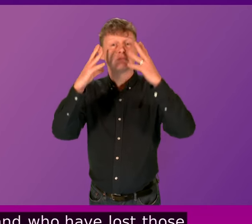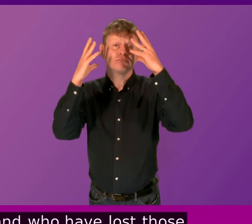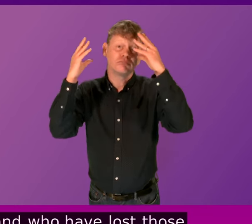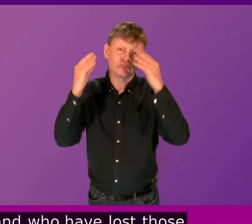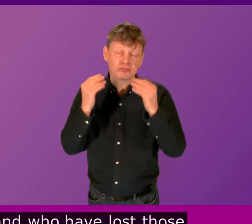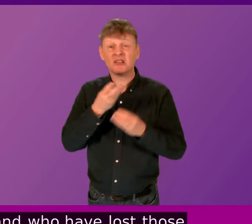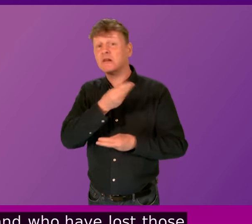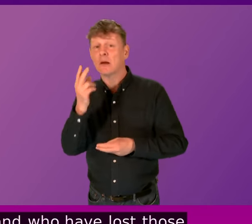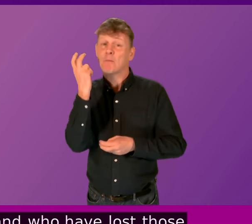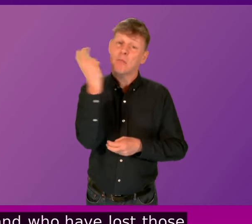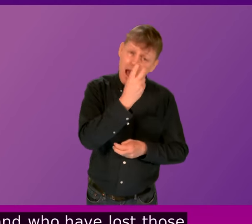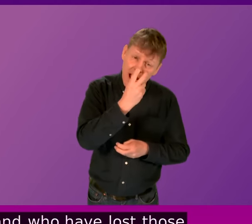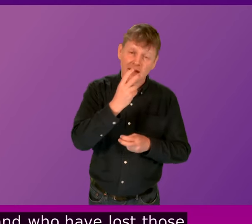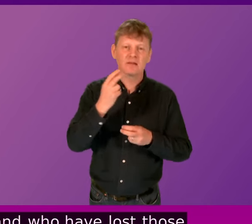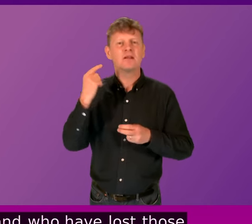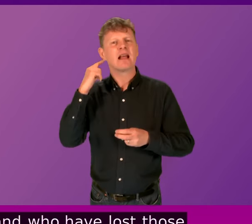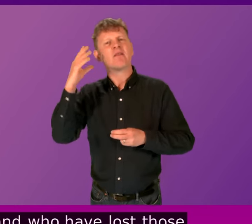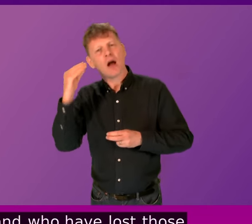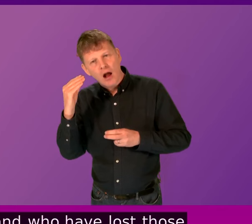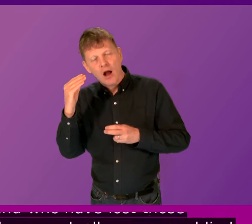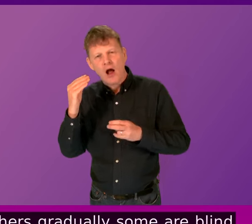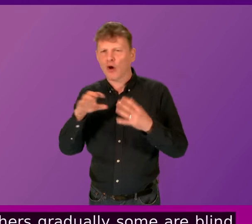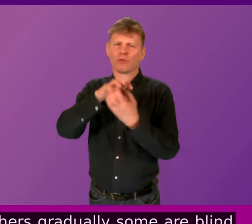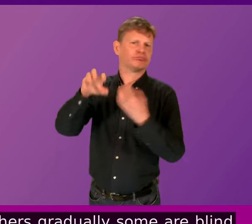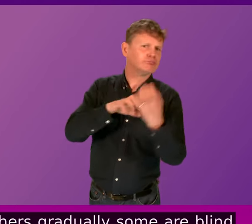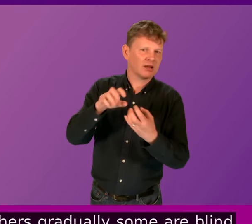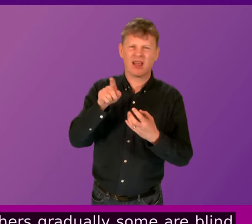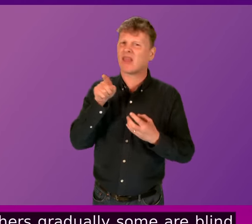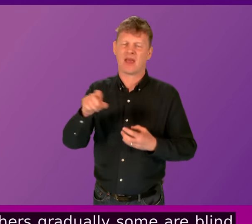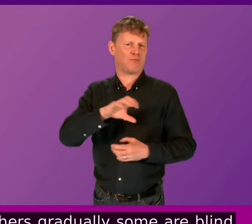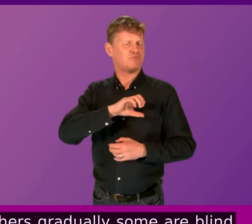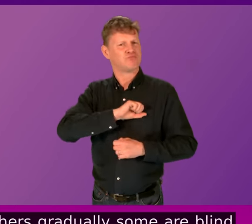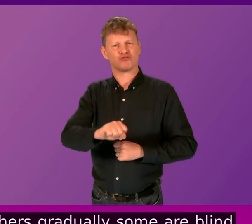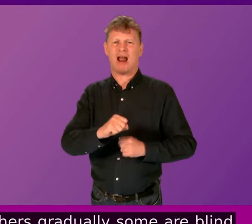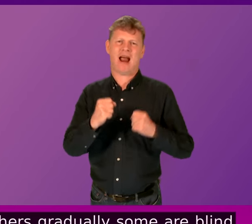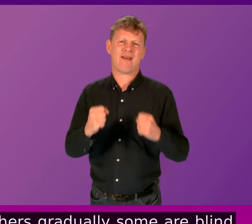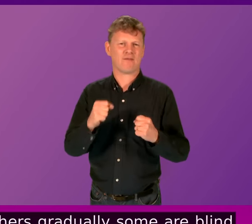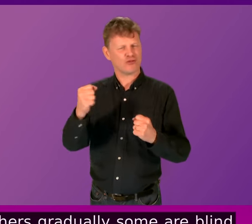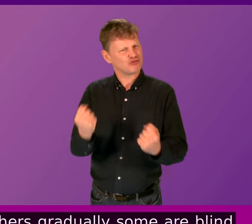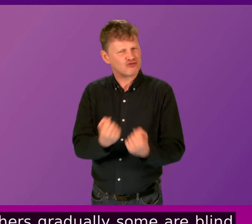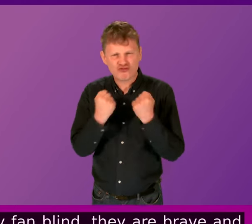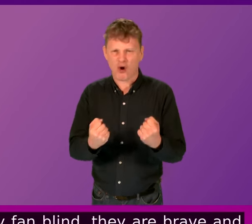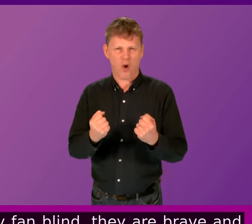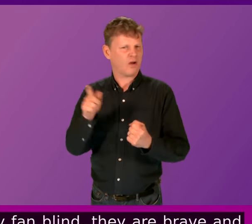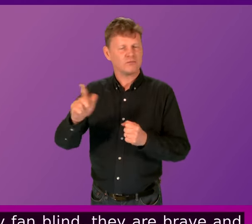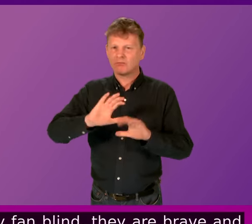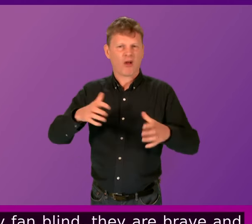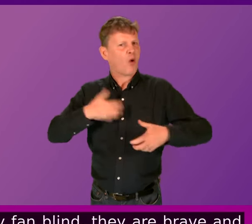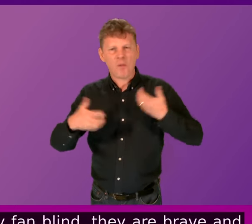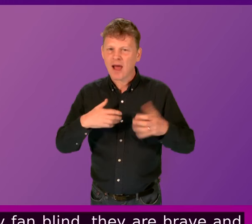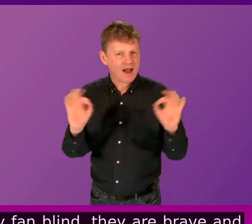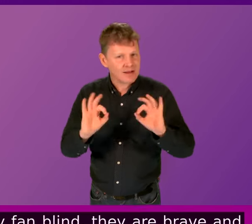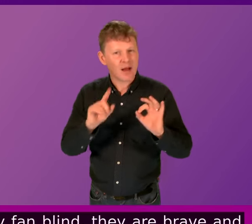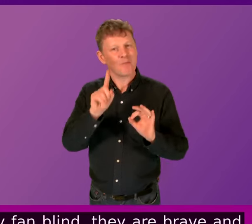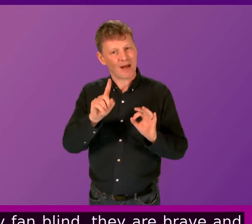blind, some are deaf and blind. They are brave and they are strong and they do not complain. But I believe